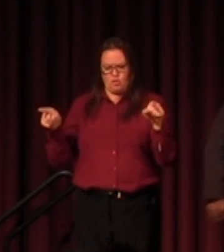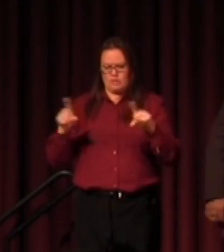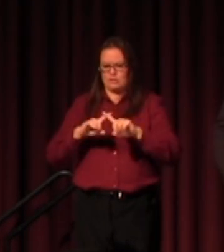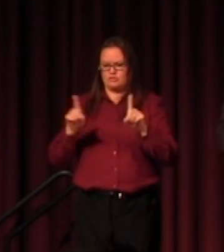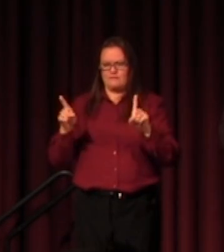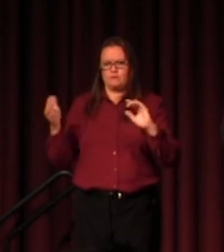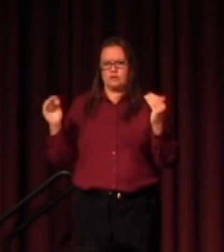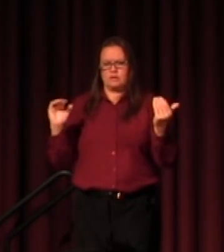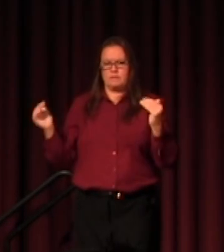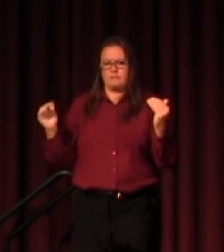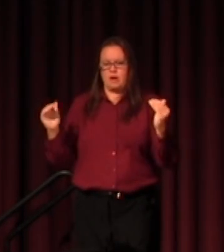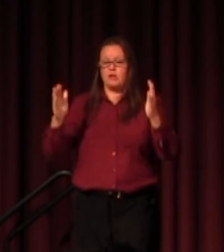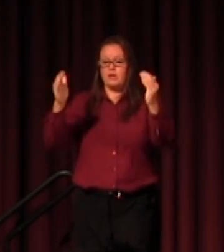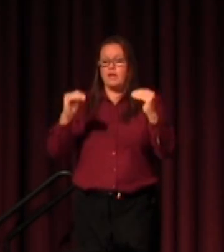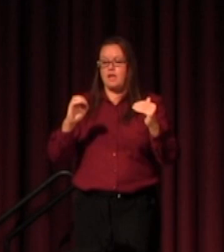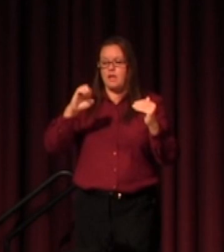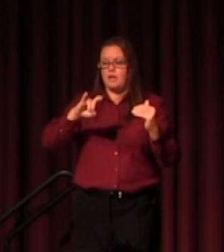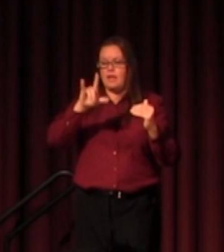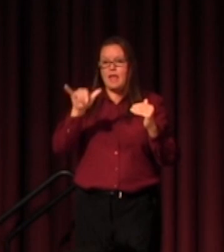it's shared ownership.